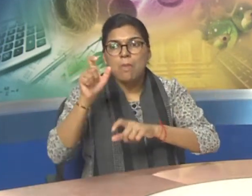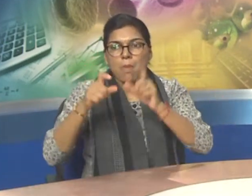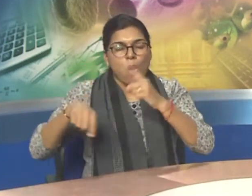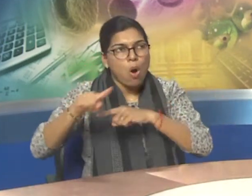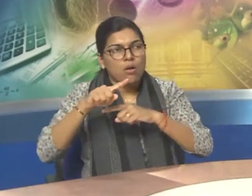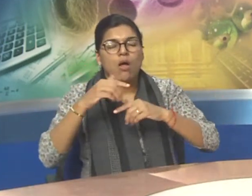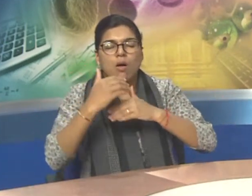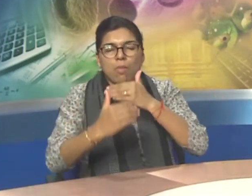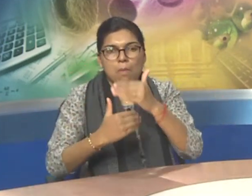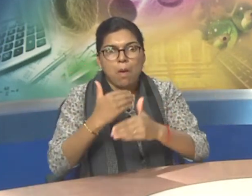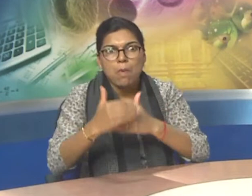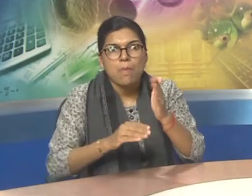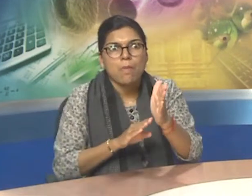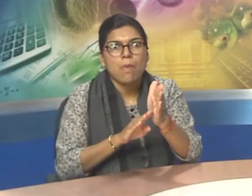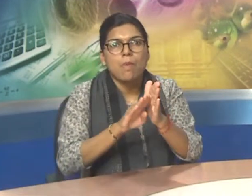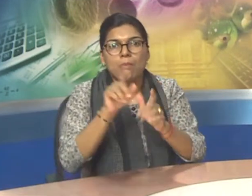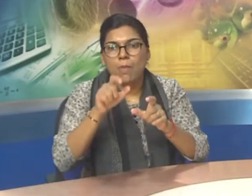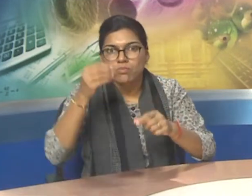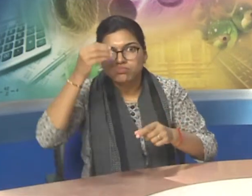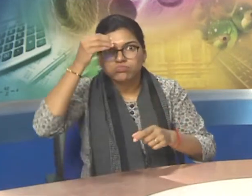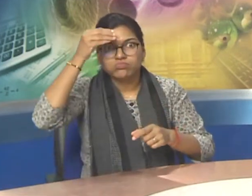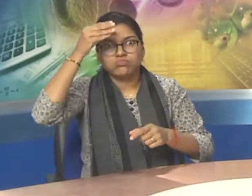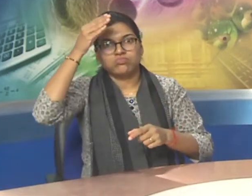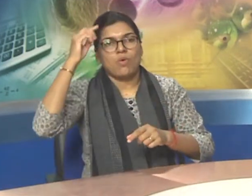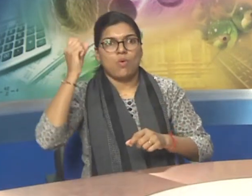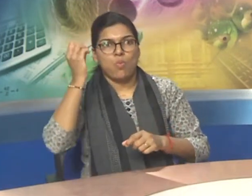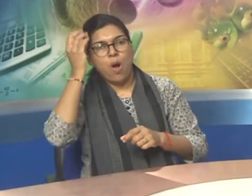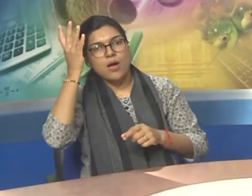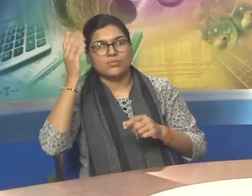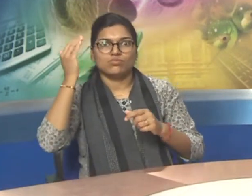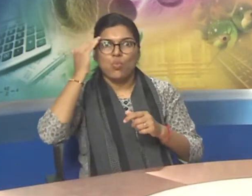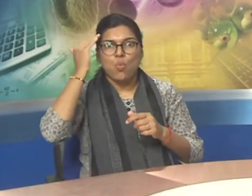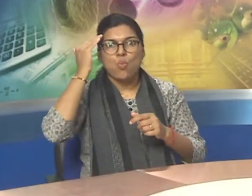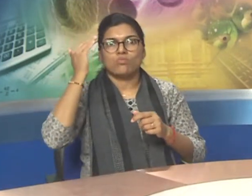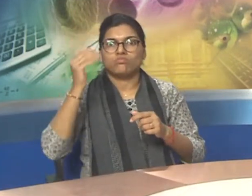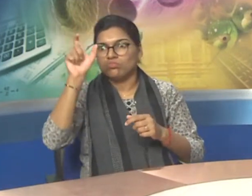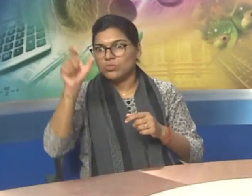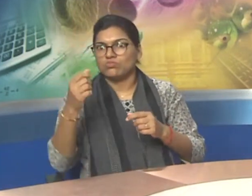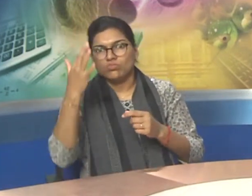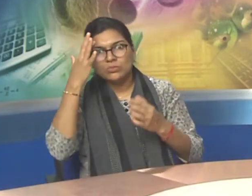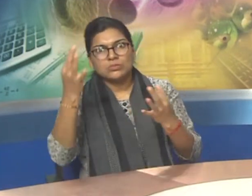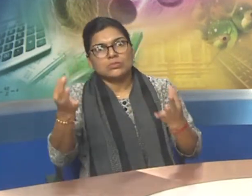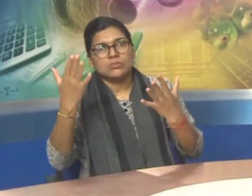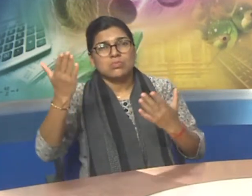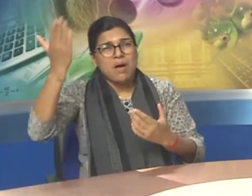So he was a person who initiated the concept of library science for the first time